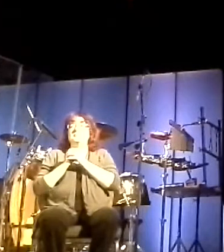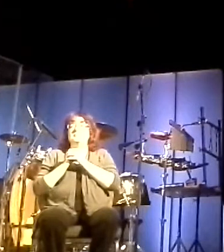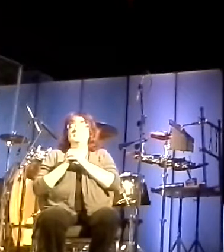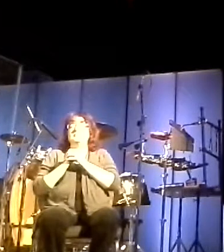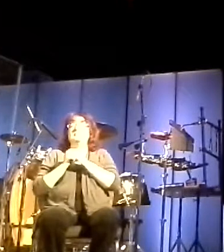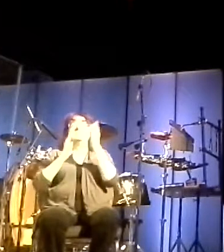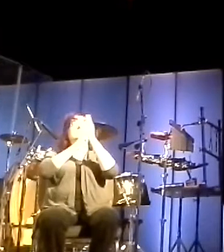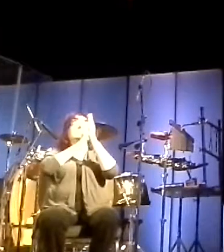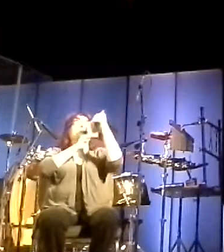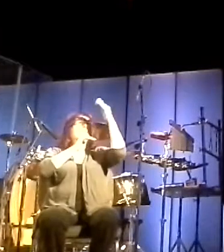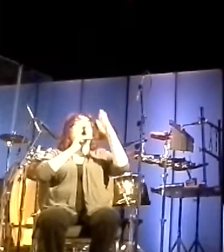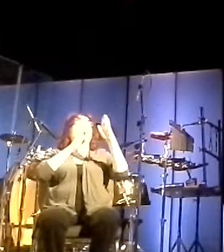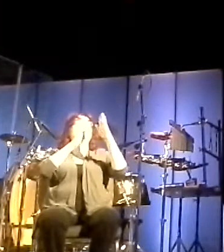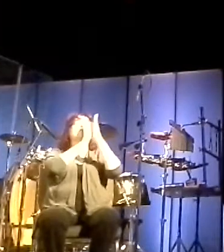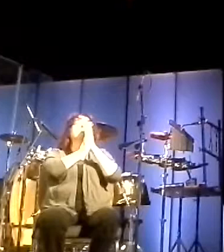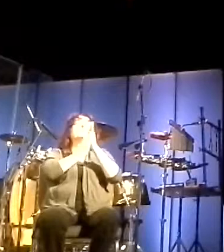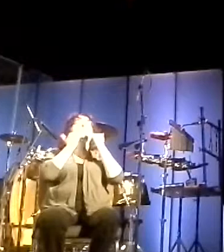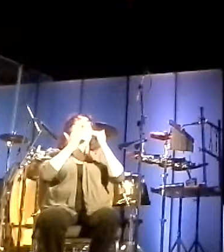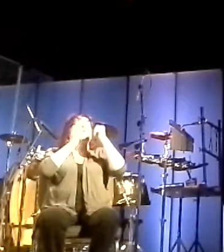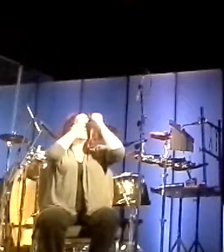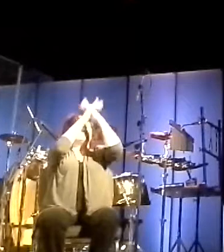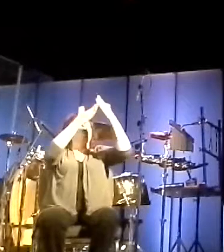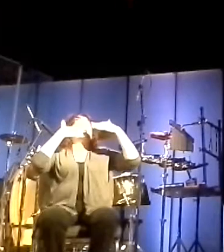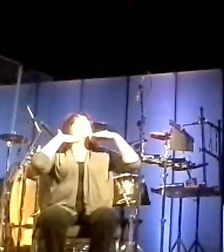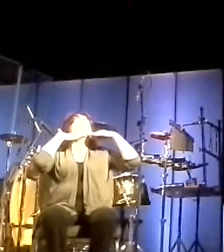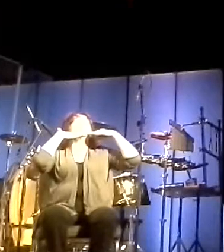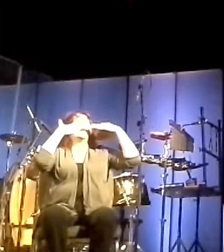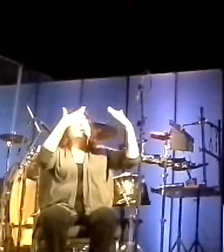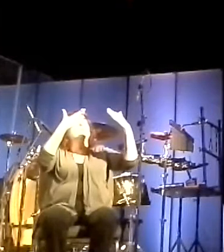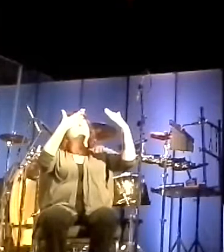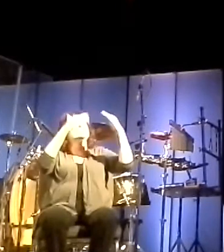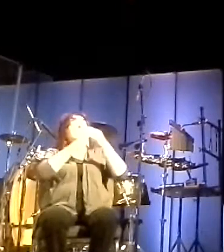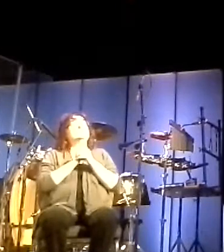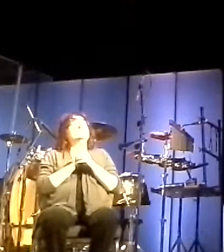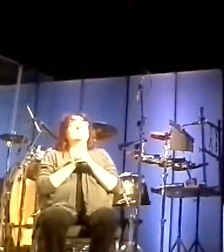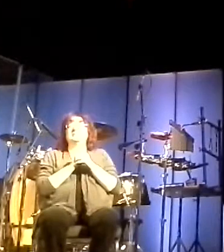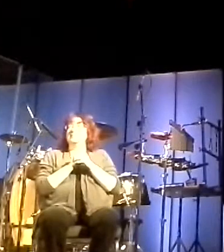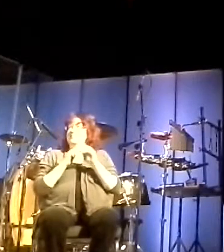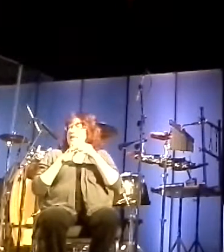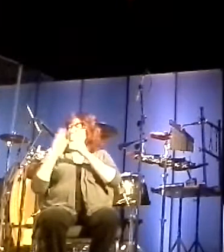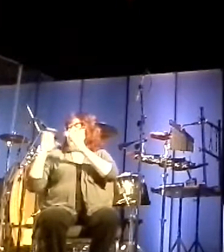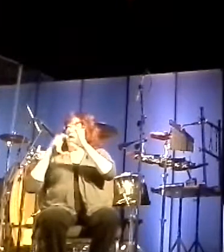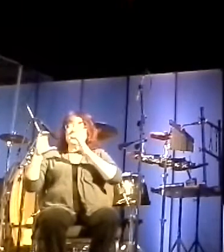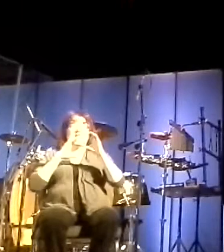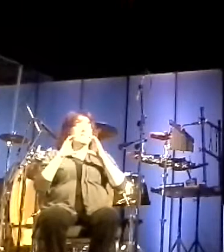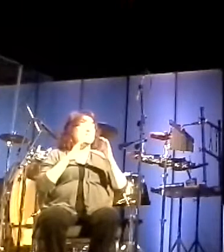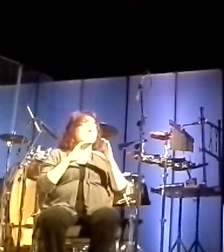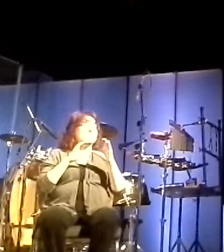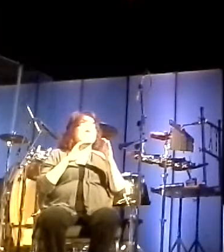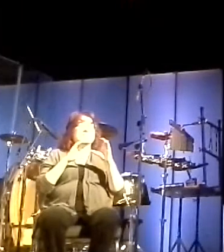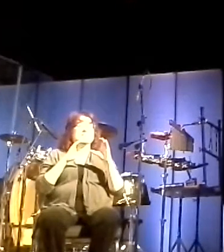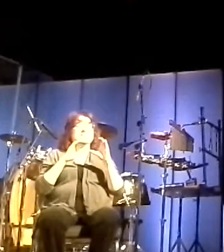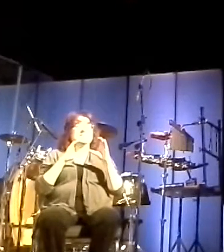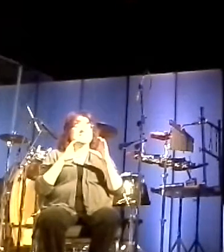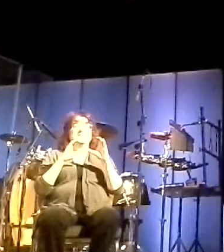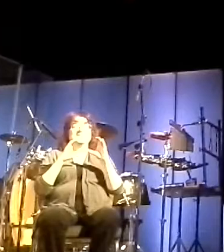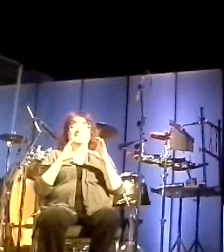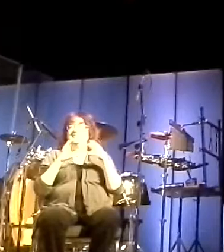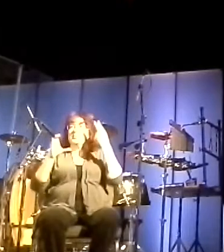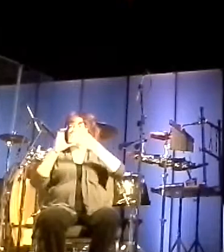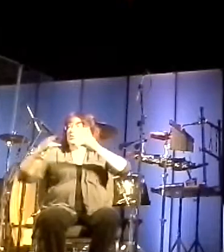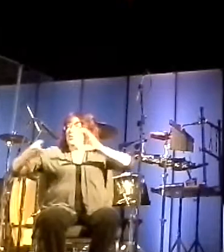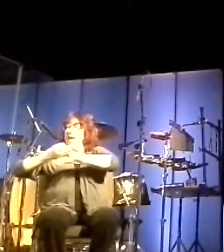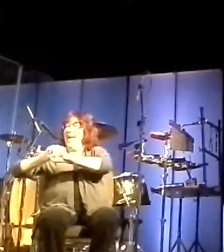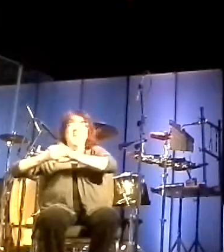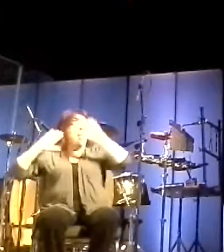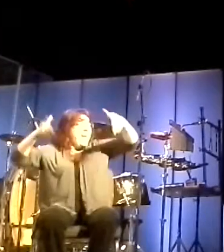Okay. Let's just give God grace. Let's just give God thanks. Father, we thank you. Oh, that started a conversation right there, didn't it? Just joining